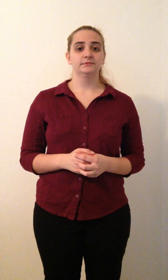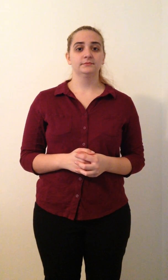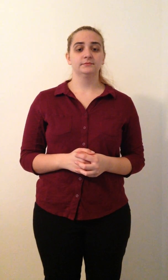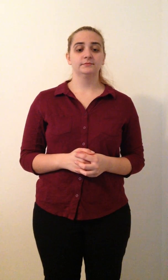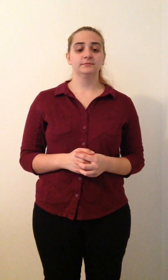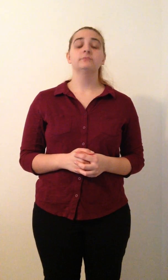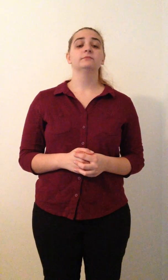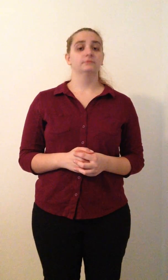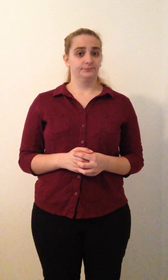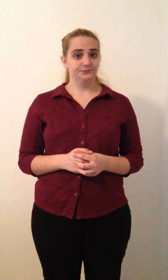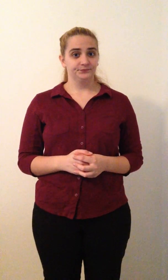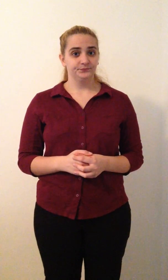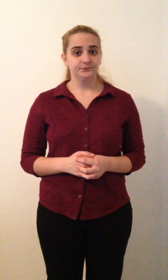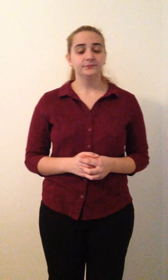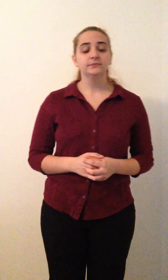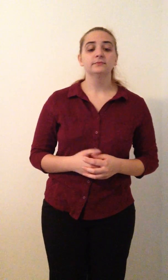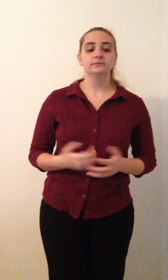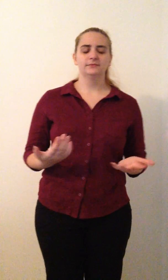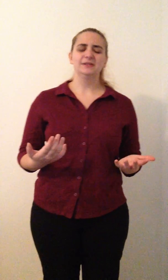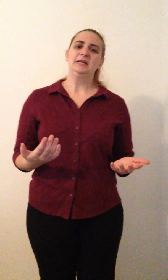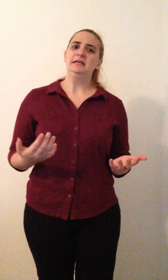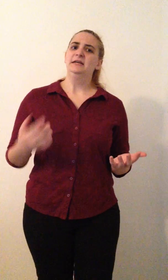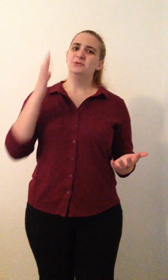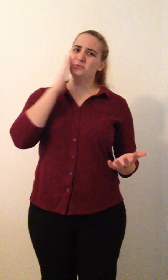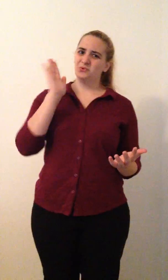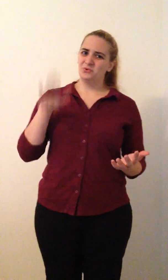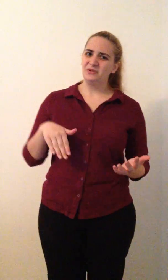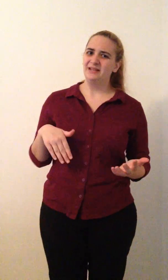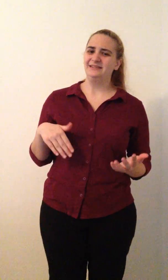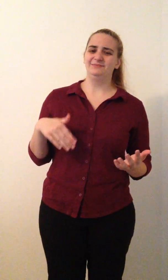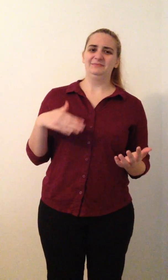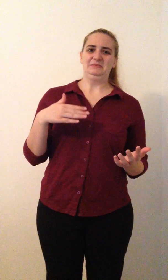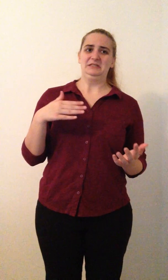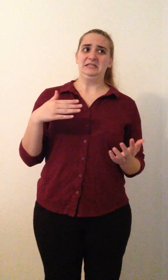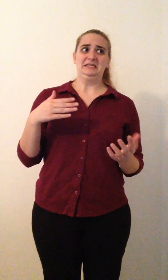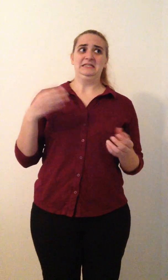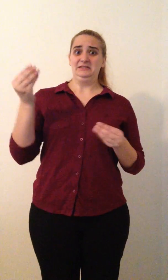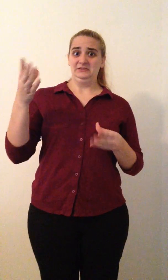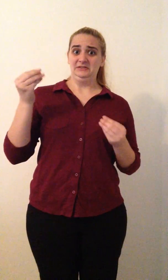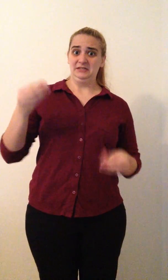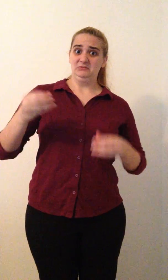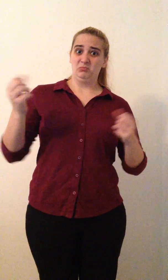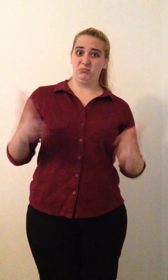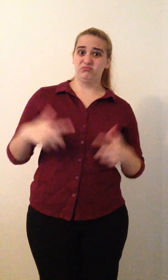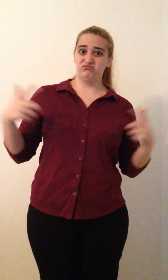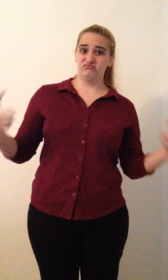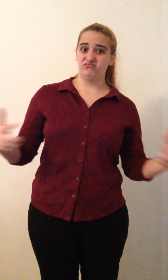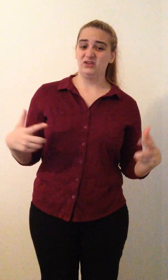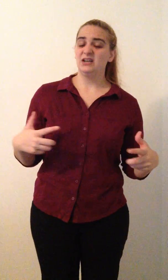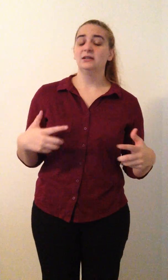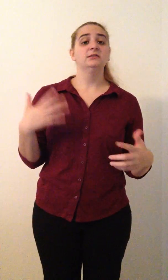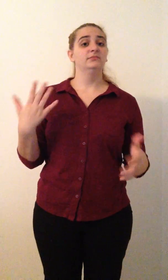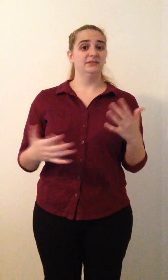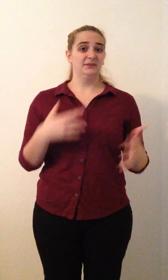So, this is a lot of information, I know. You're probably going to want to watch it several times.